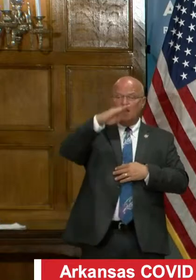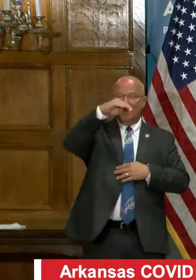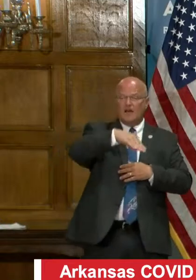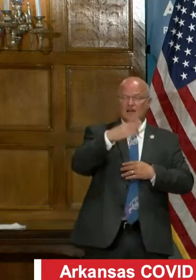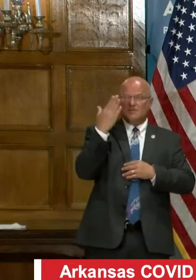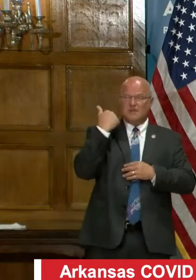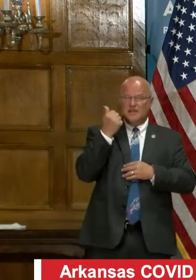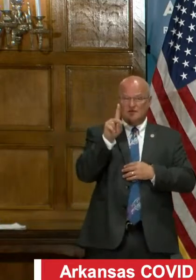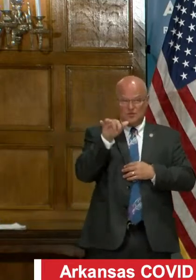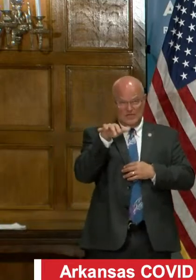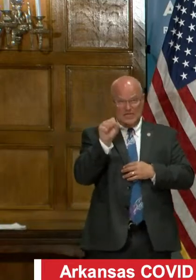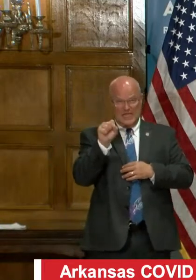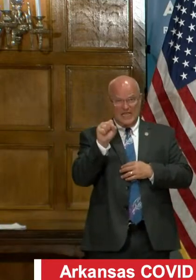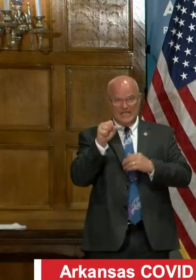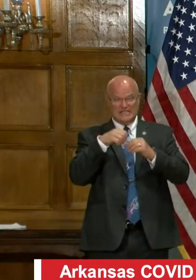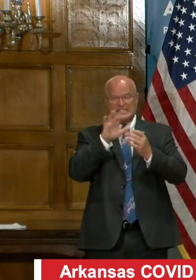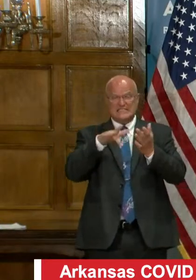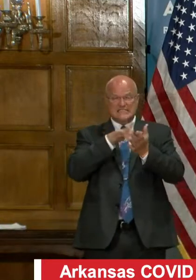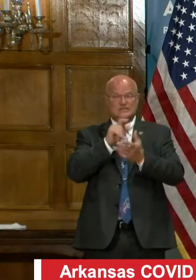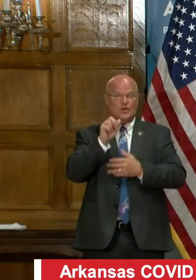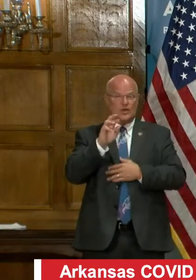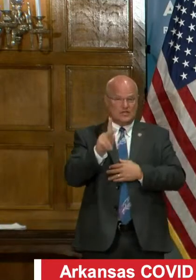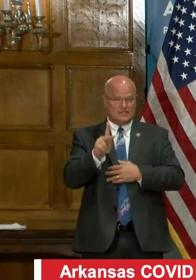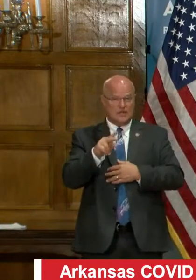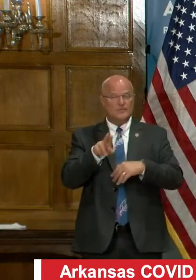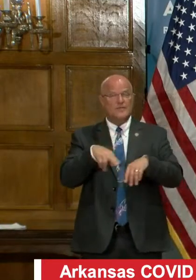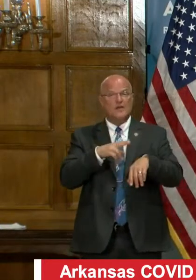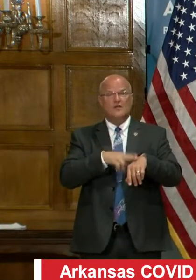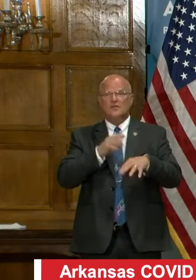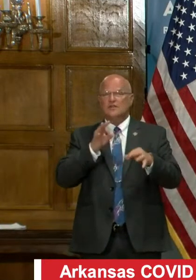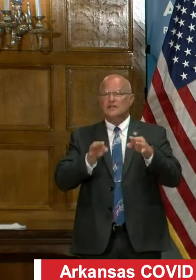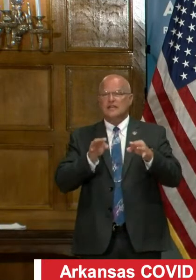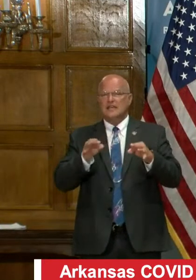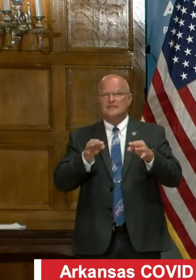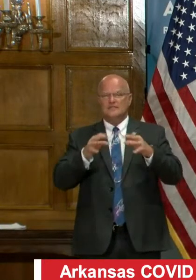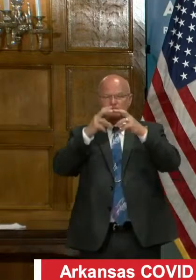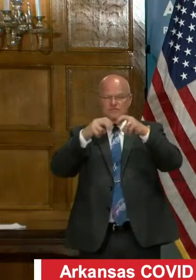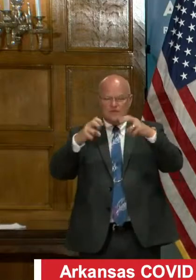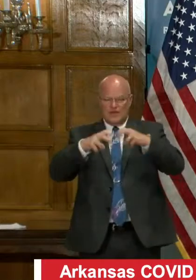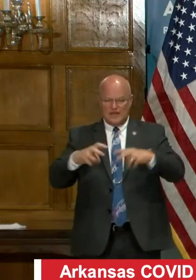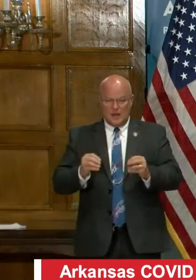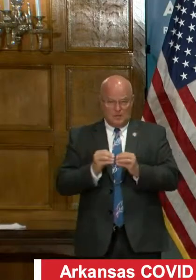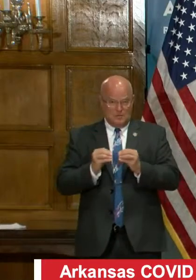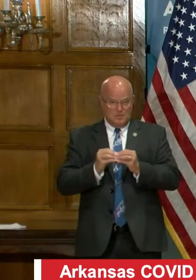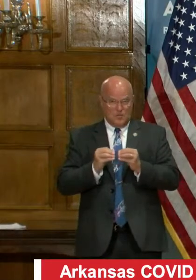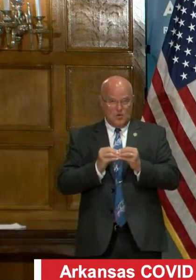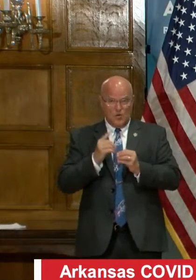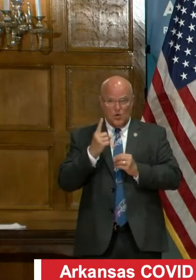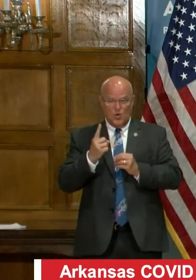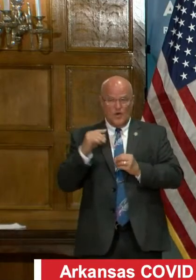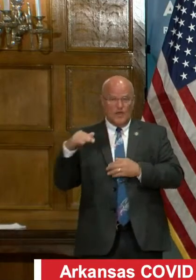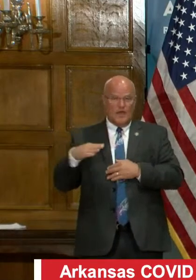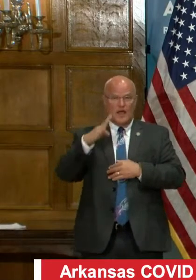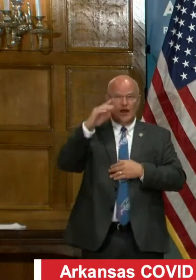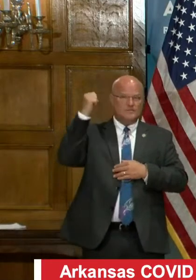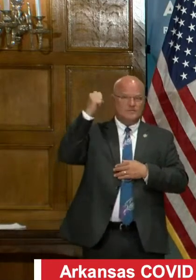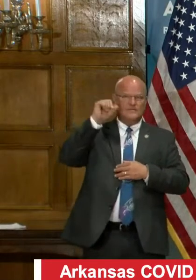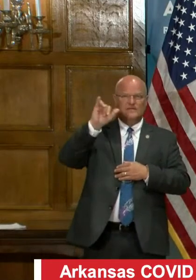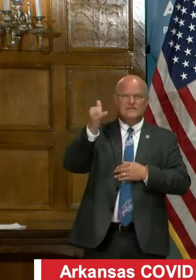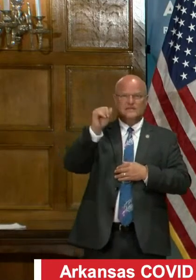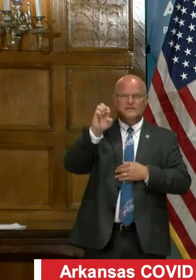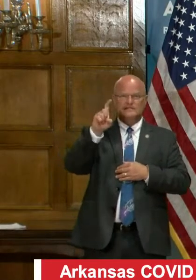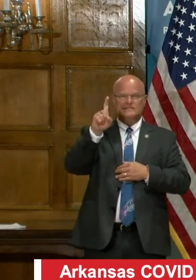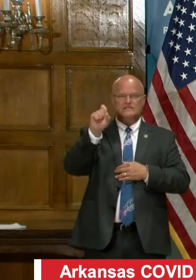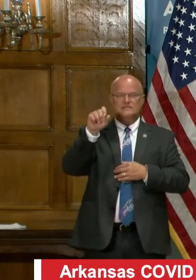the last few days in Central Arkansas. Of course, you know, if you break it down a little bit more, one of those ups was in